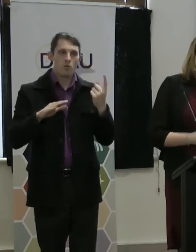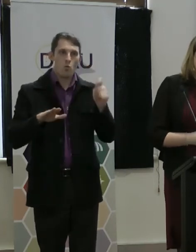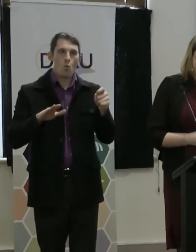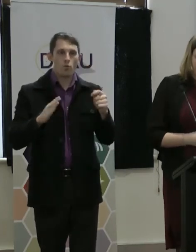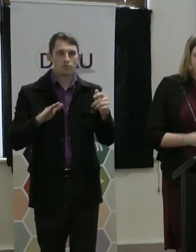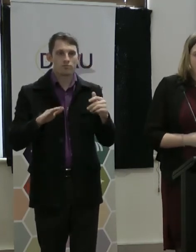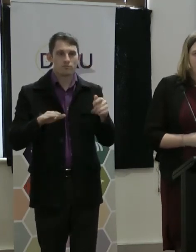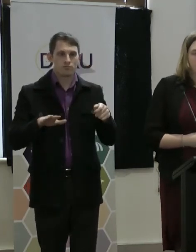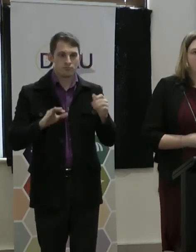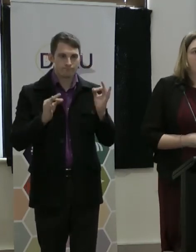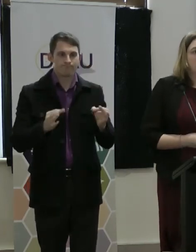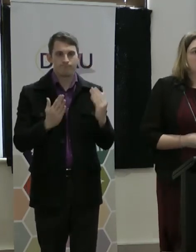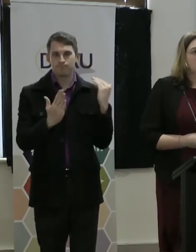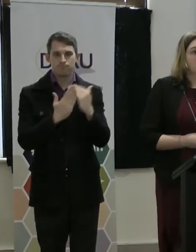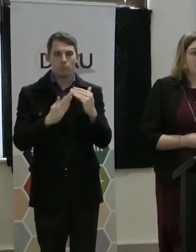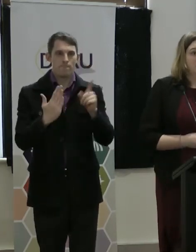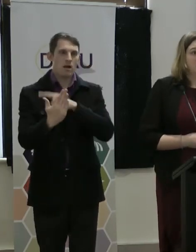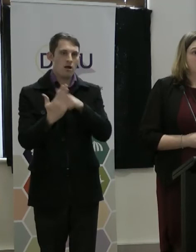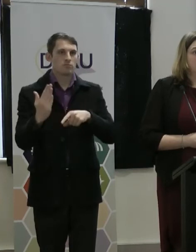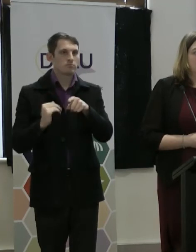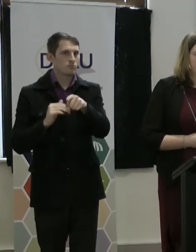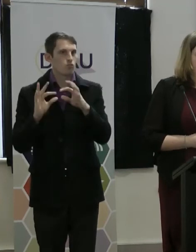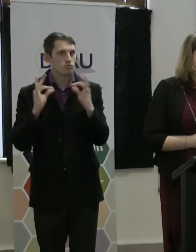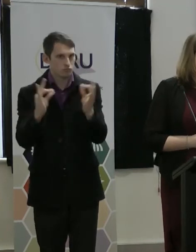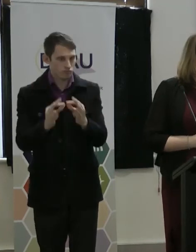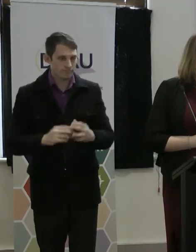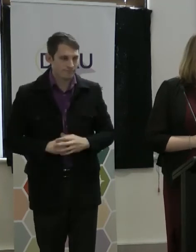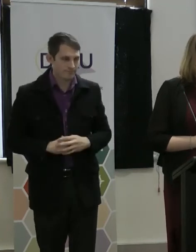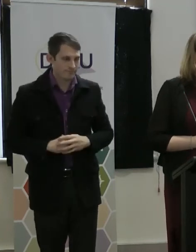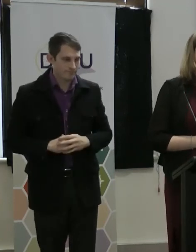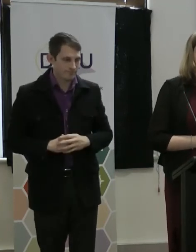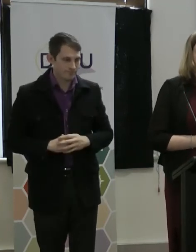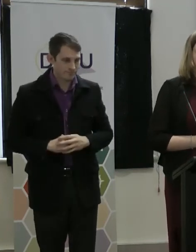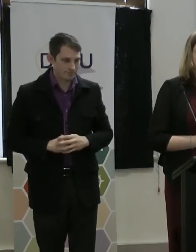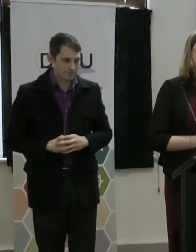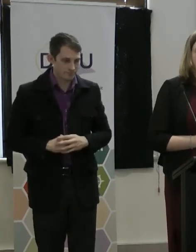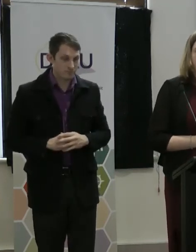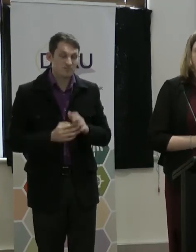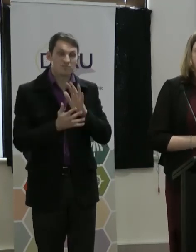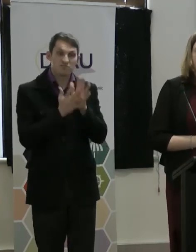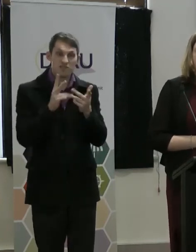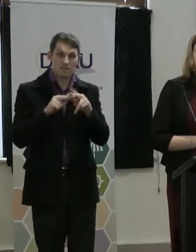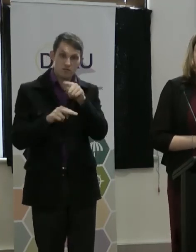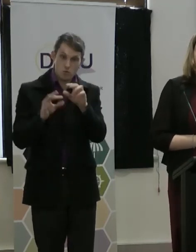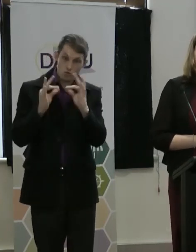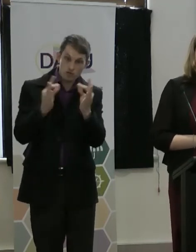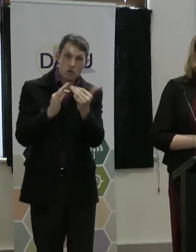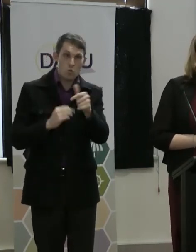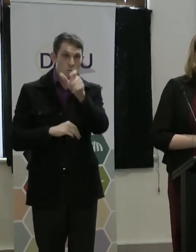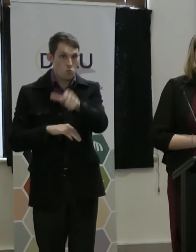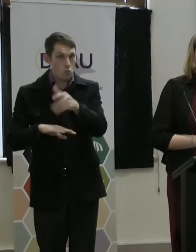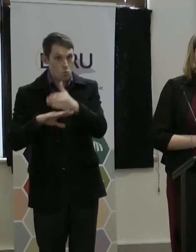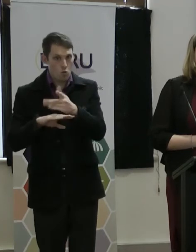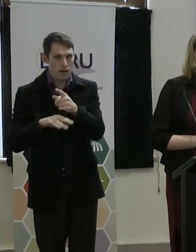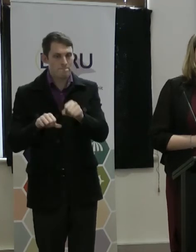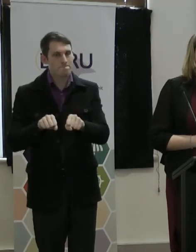So where providers or individuals have breached their responsibilities and have not